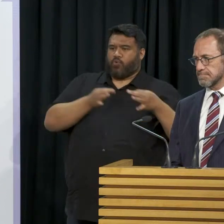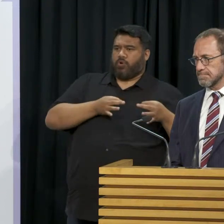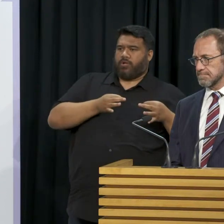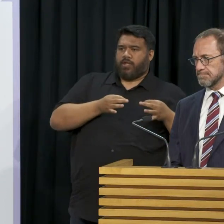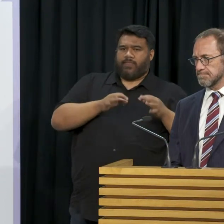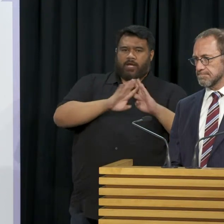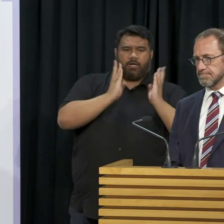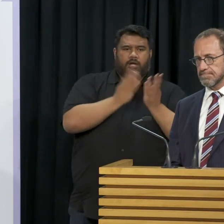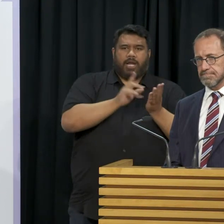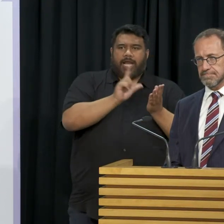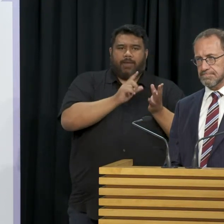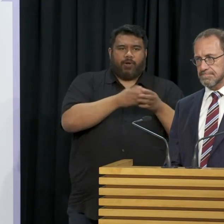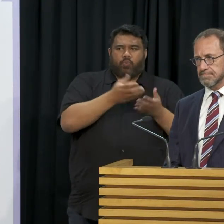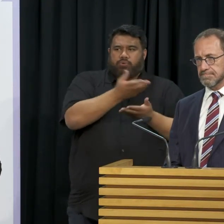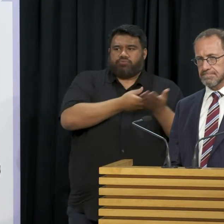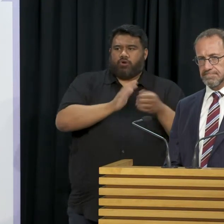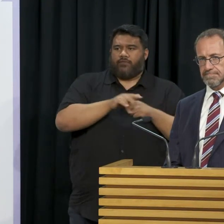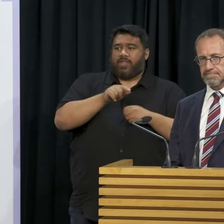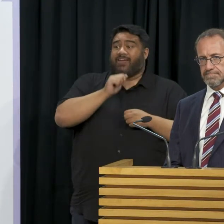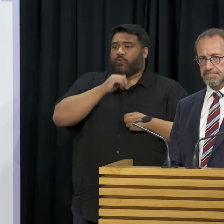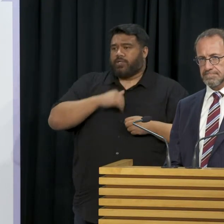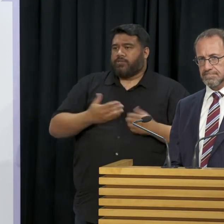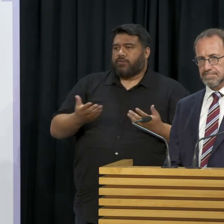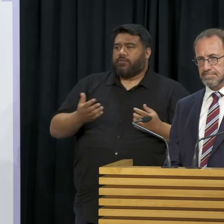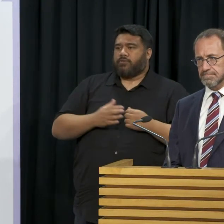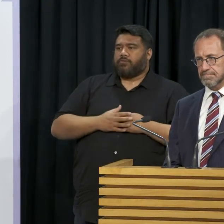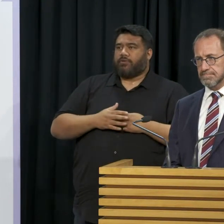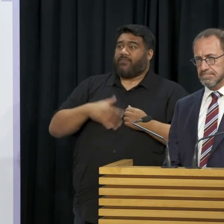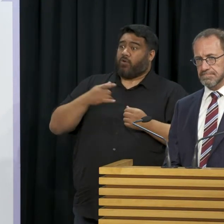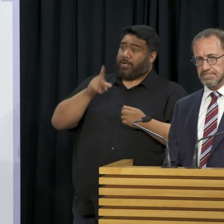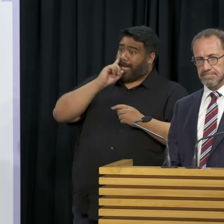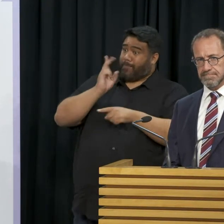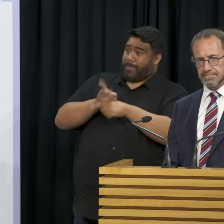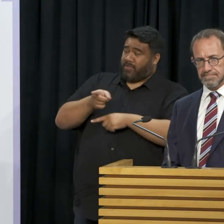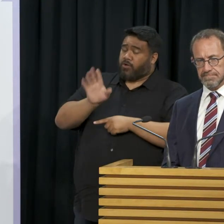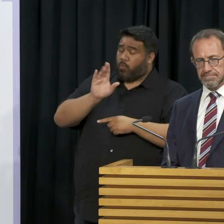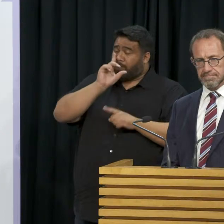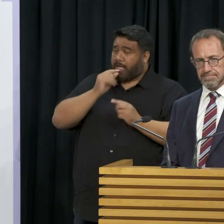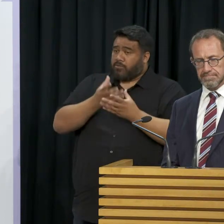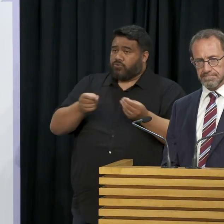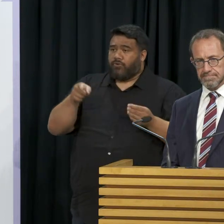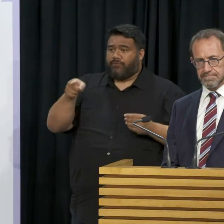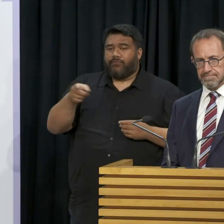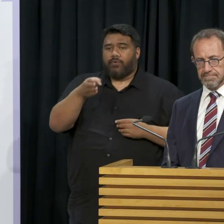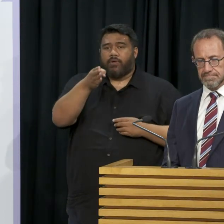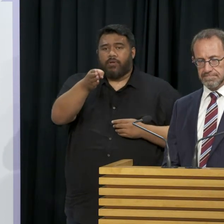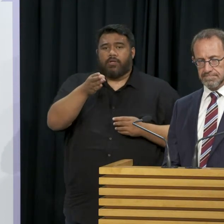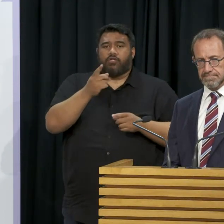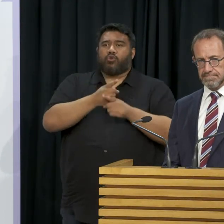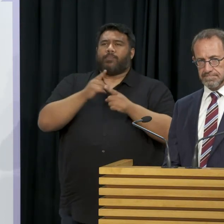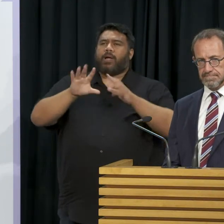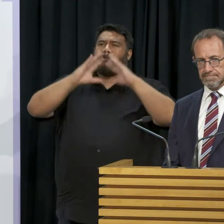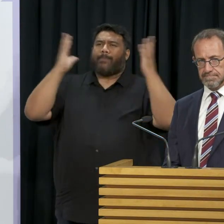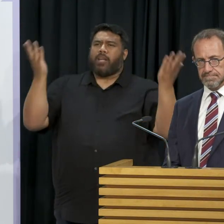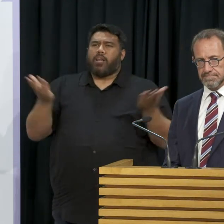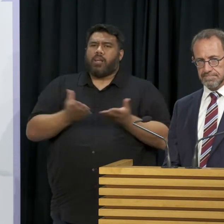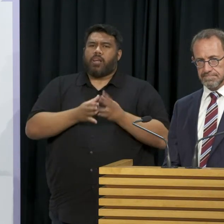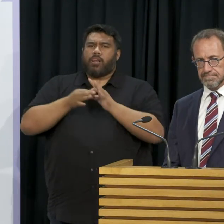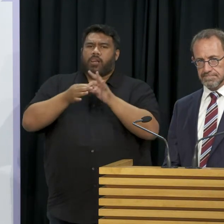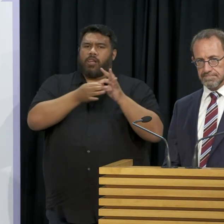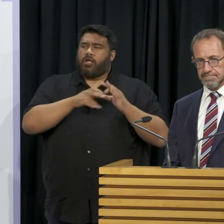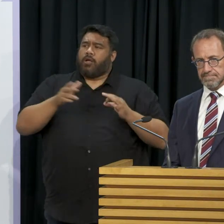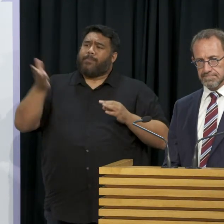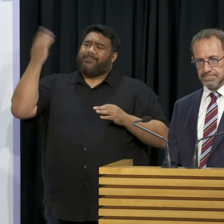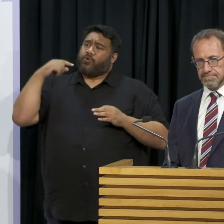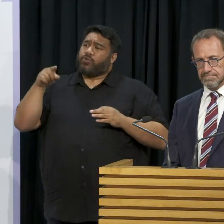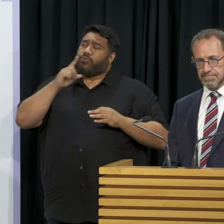that discussion. Yeah. I don't see it as insurmountable at all. Ben, I'll come to you. On the bubble, you previously said that one of the